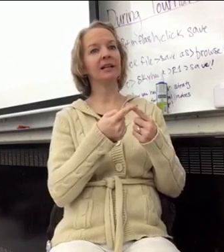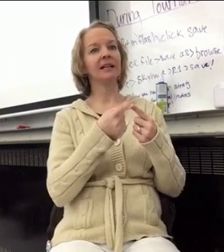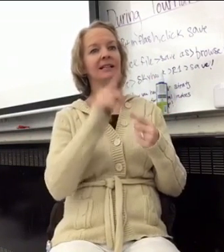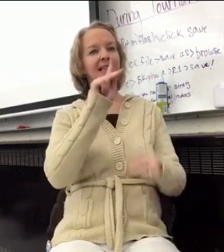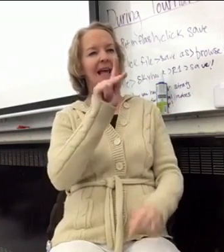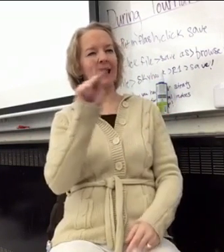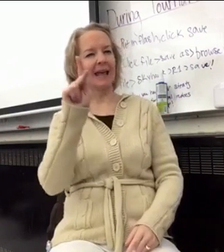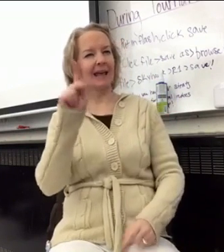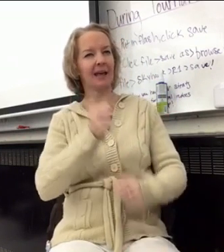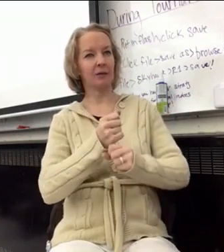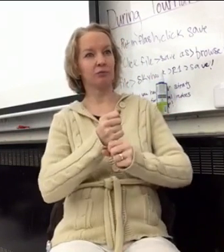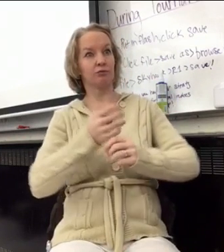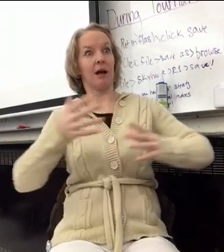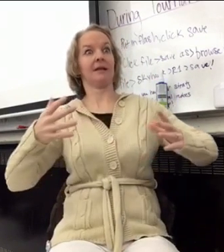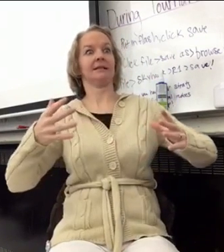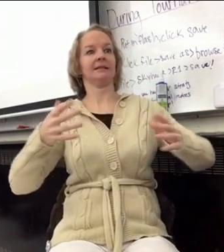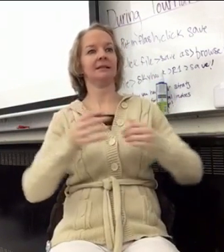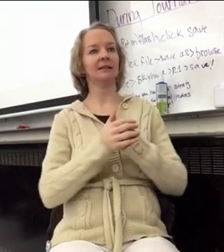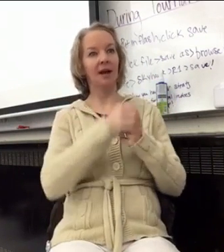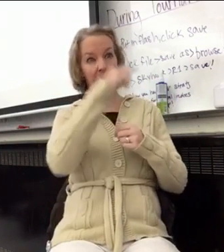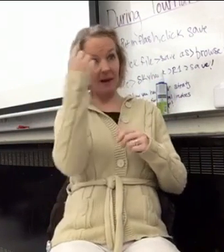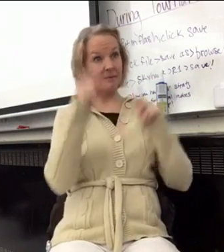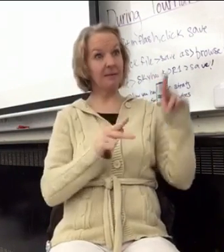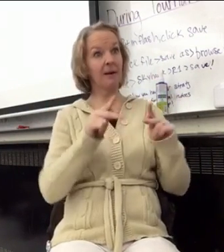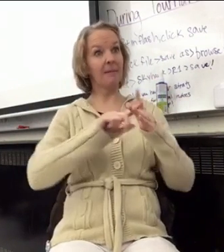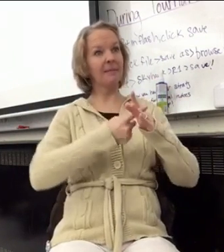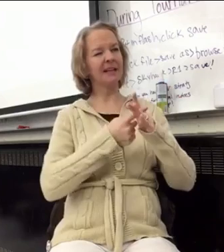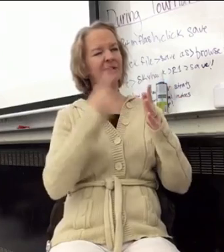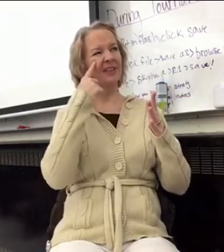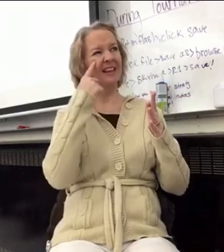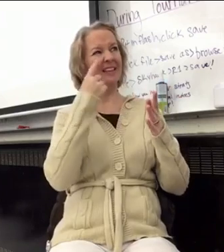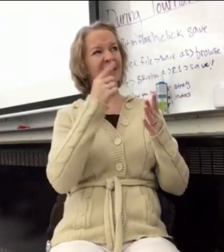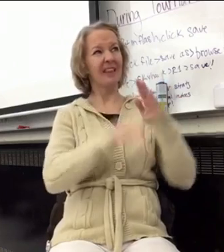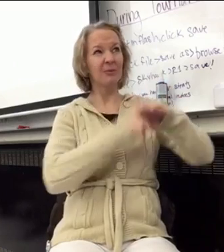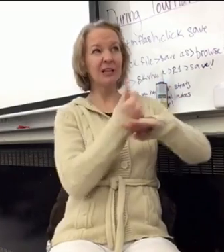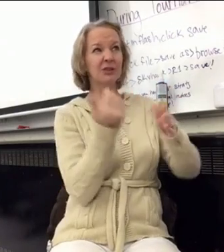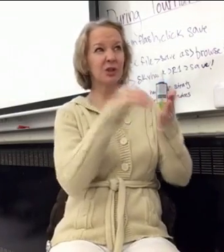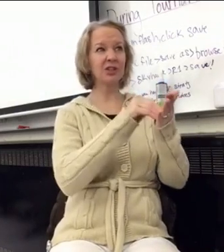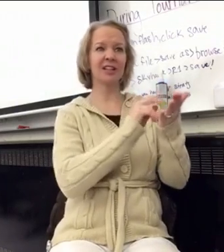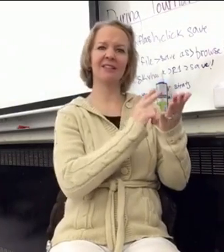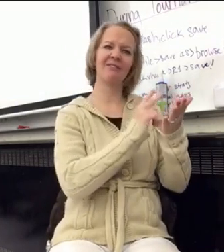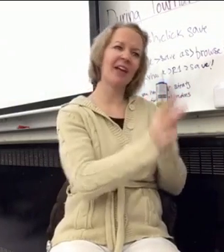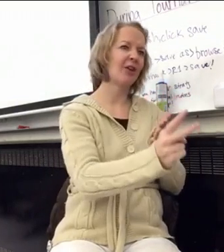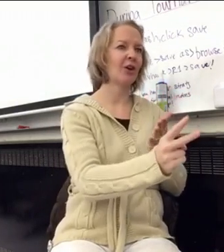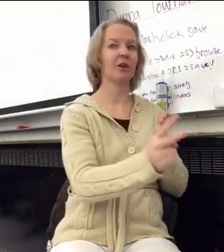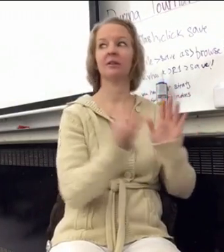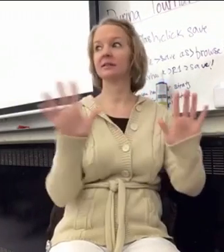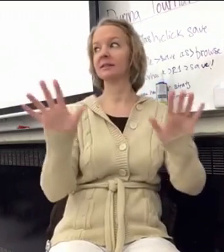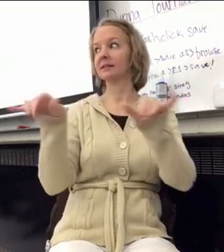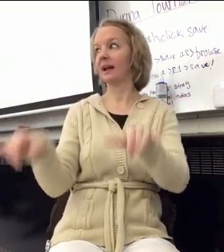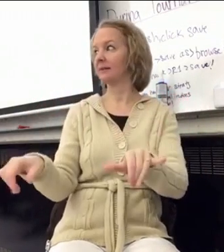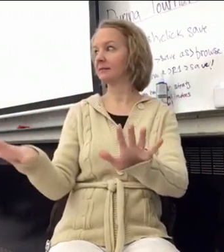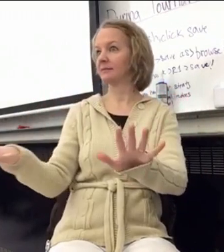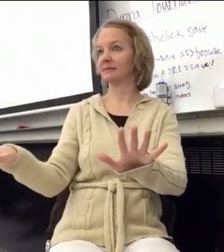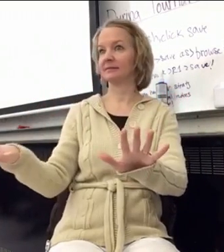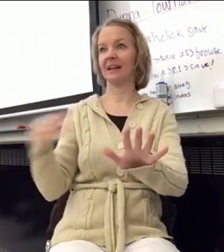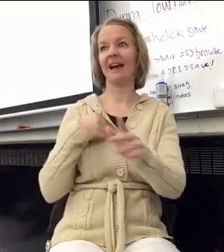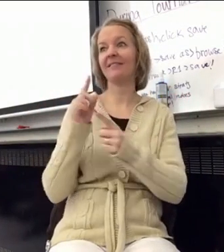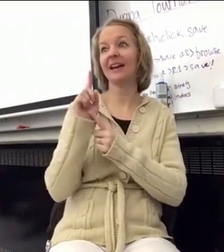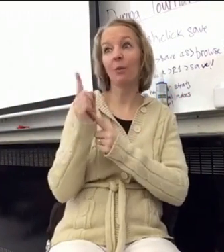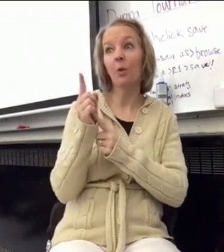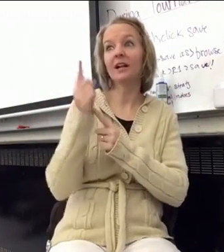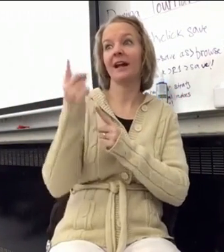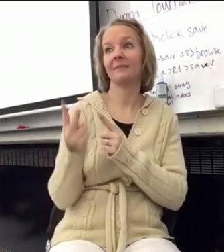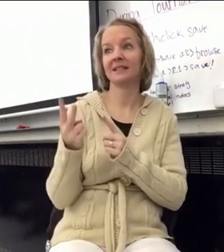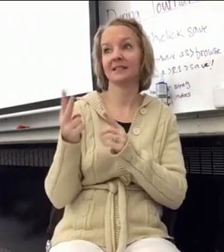KKK. African Americans began to feel like Reconstruction was a failure. The KKK, hey, stay with me. I got like a minute and a